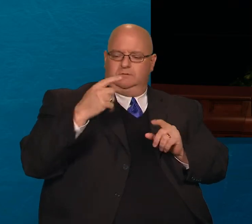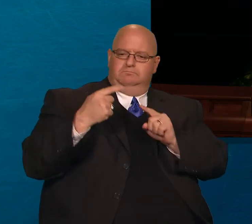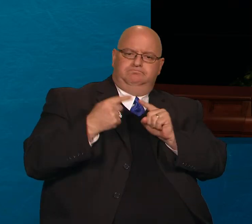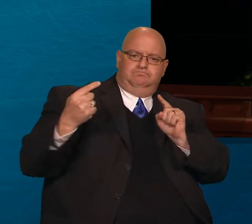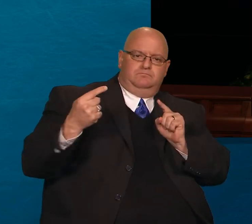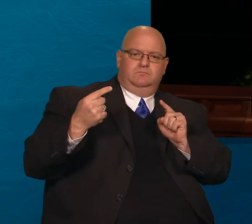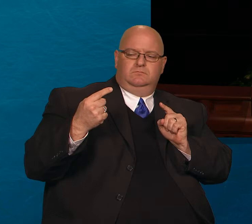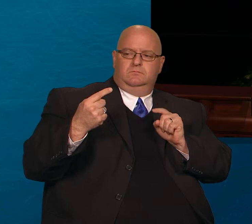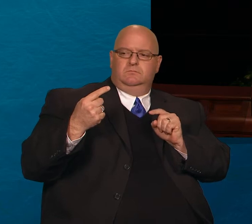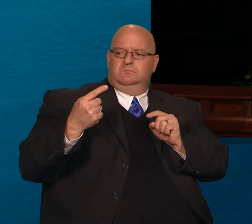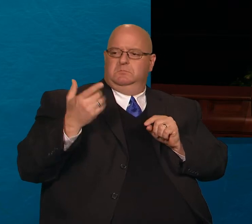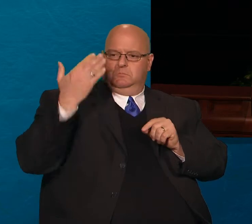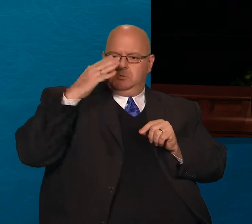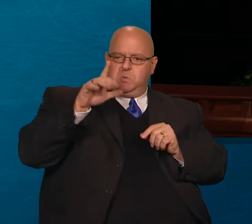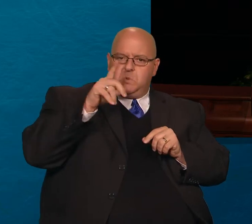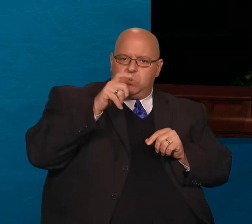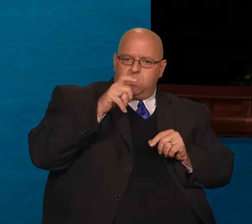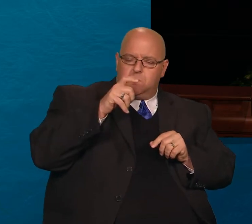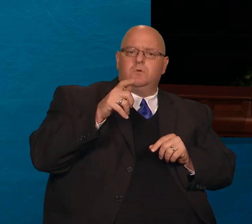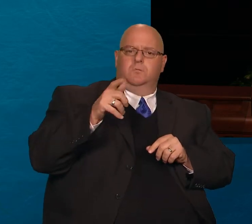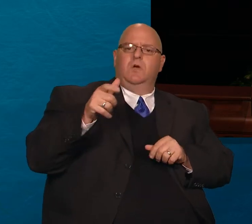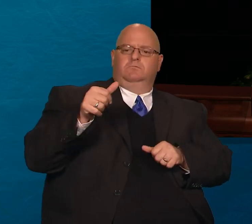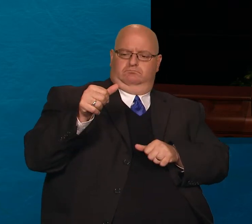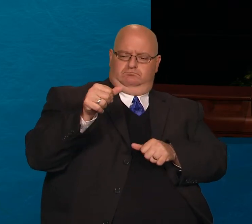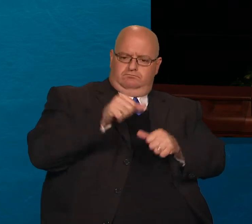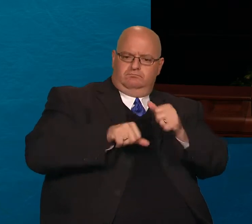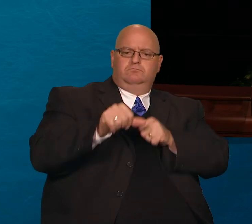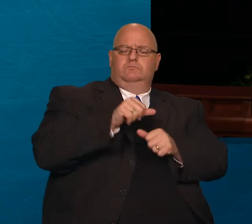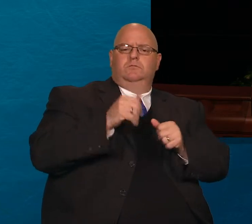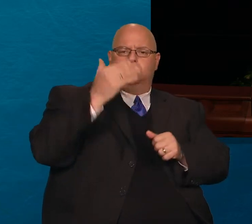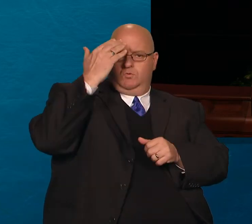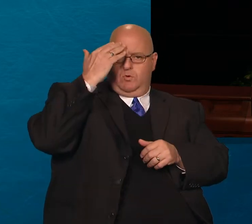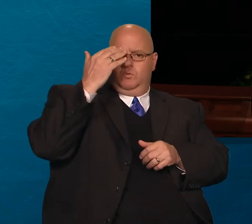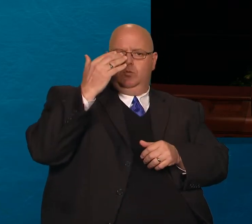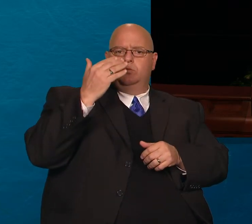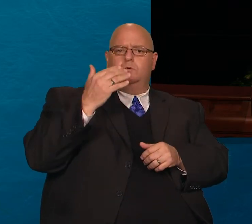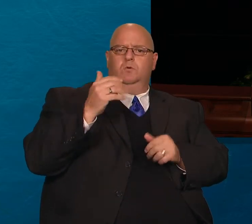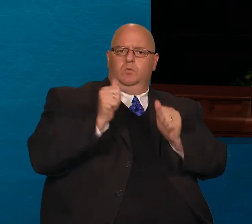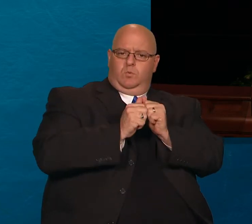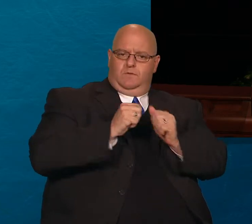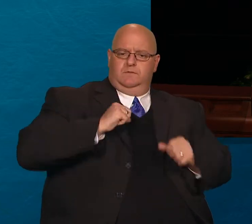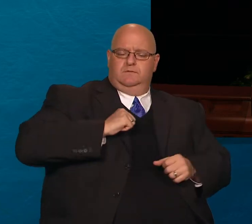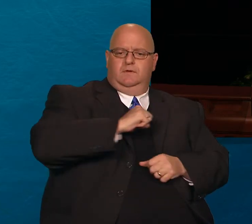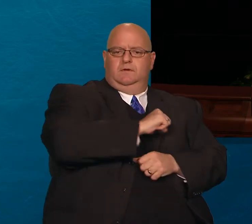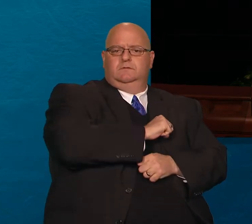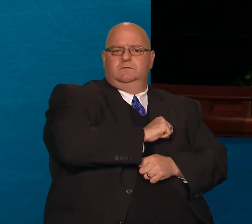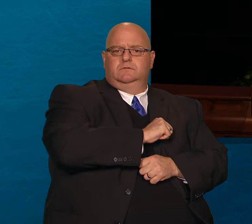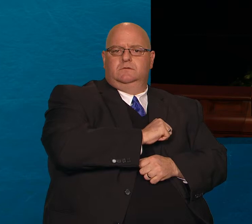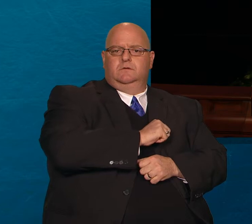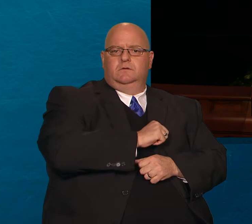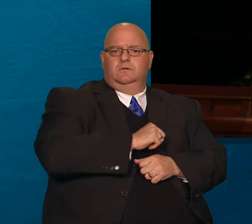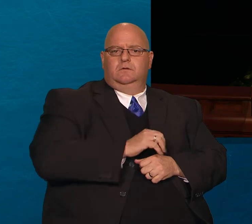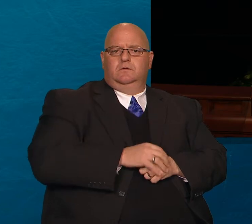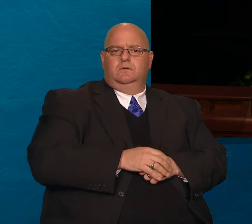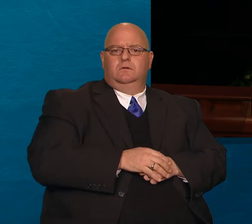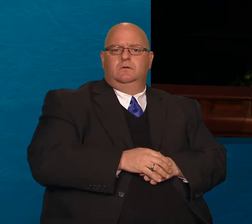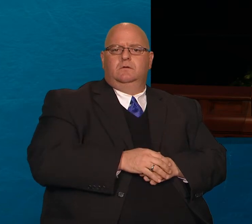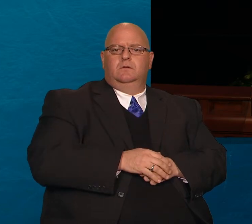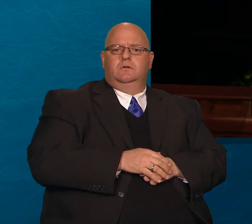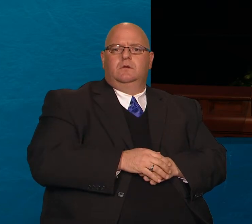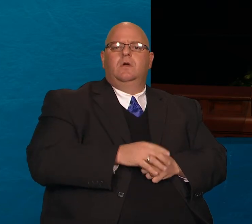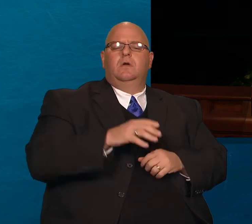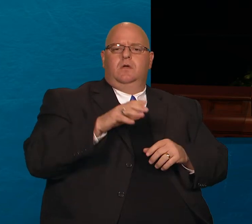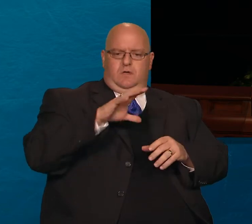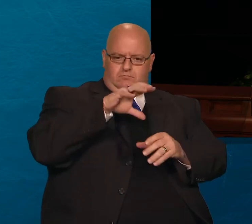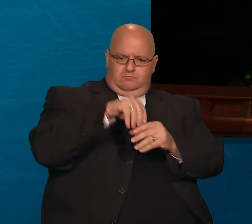and foreigners, but fellow citizens with the saints and of the household